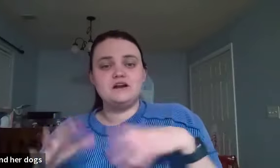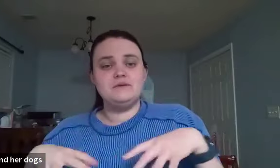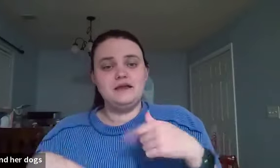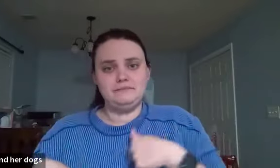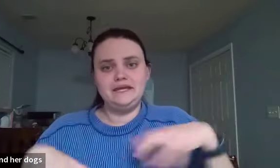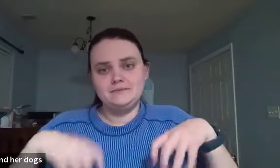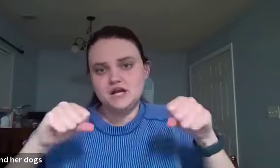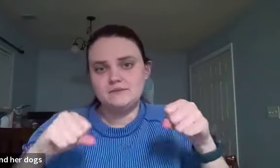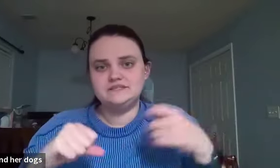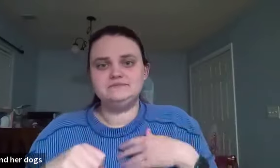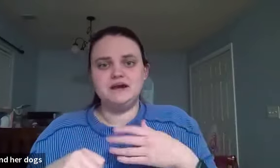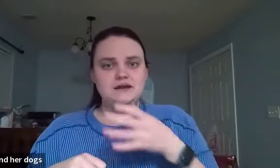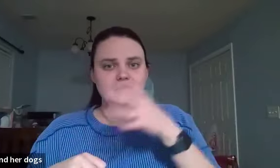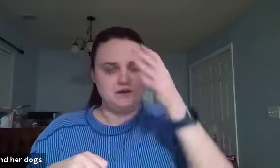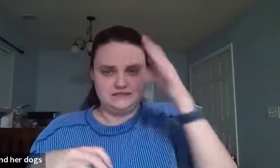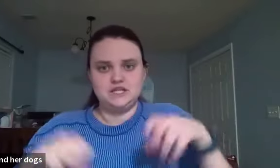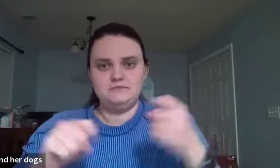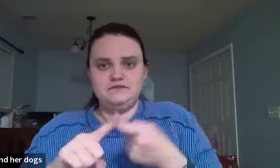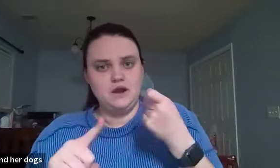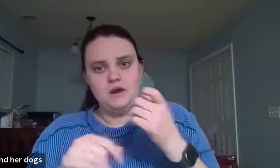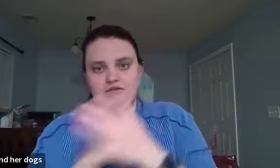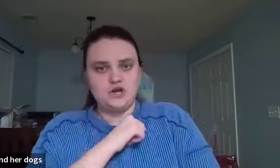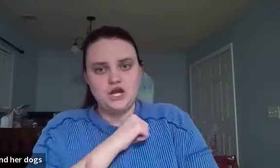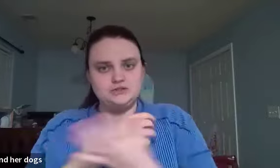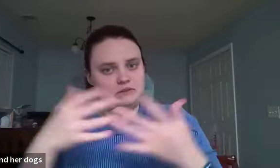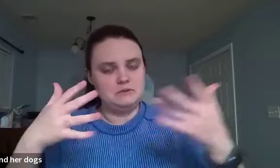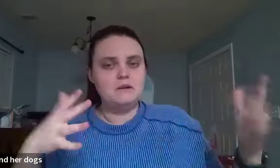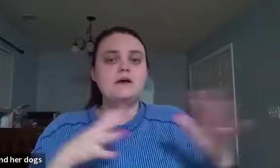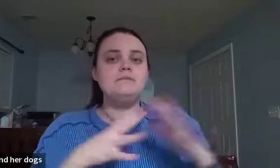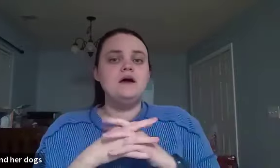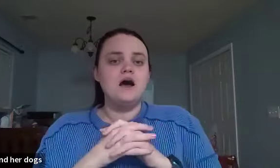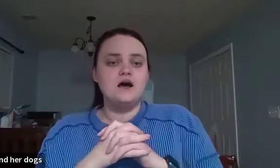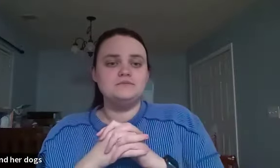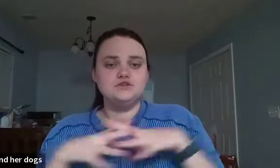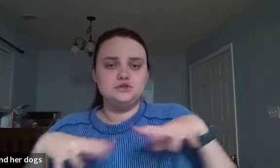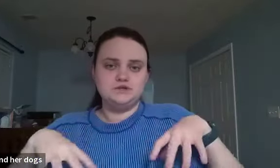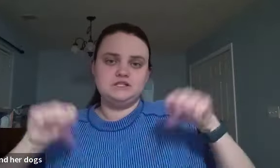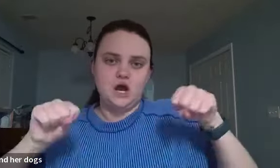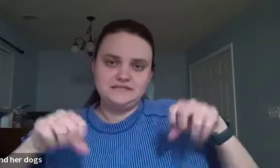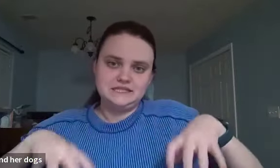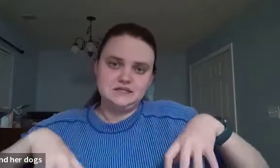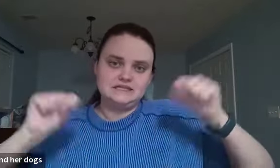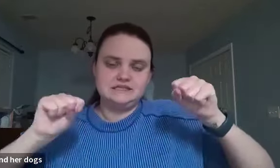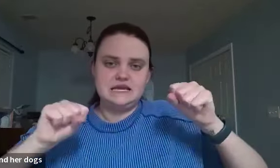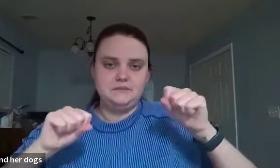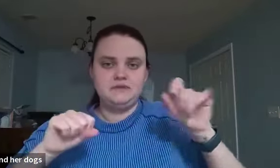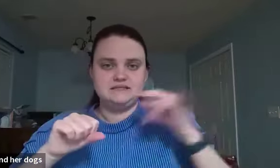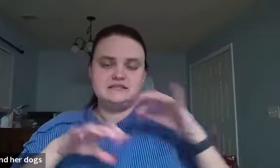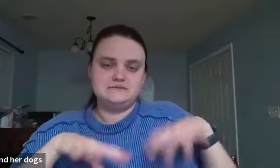talking about like me, I'm adopted, my parents adopt me from whatever country, blah blah blah blah blah. So you would do adopted. It's the same, like I said, same